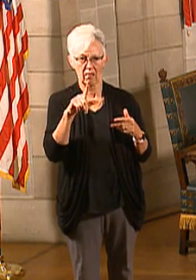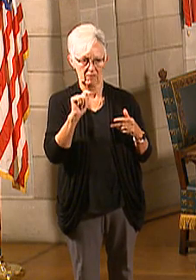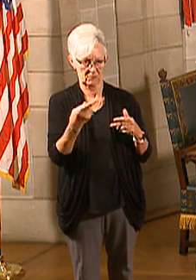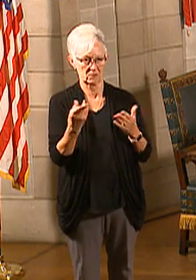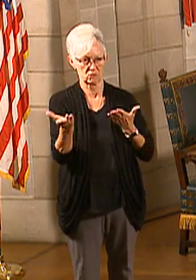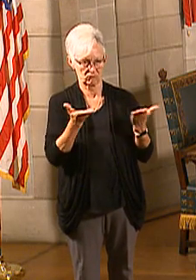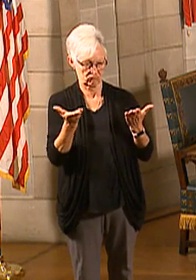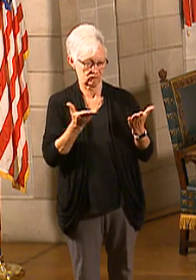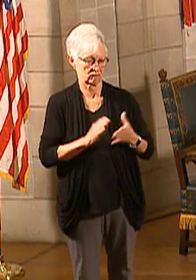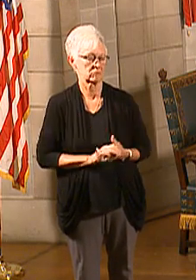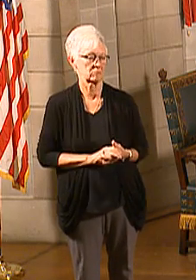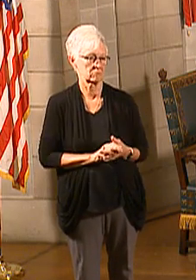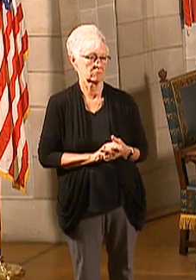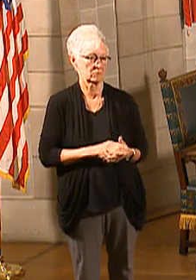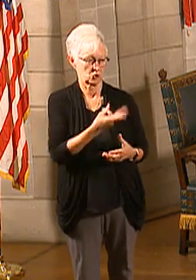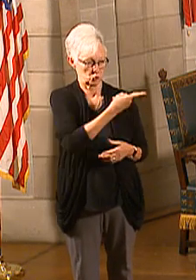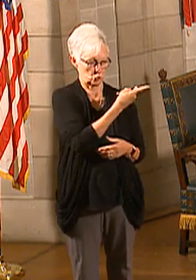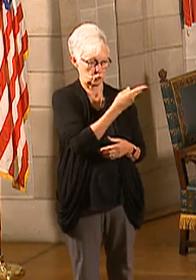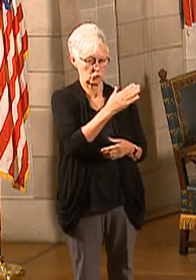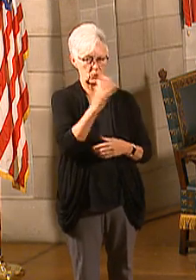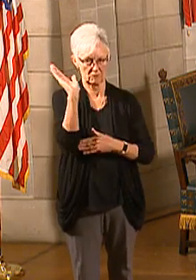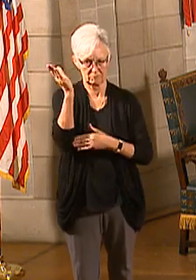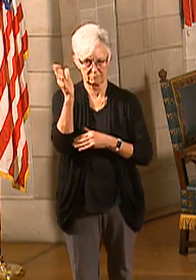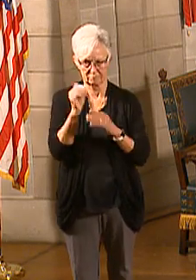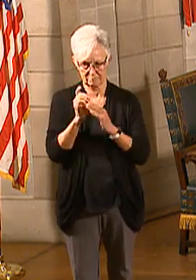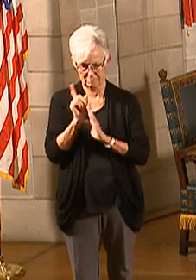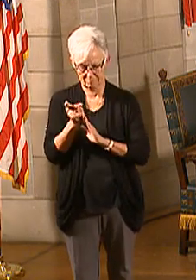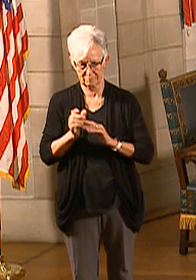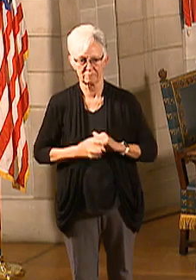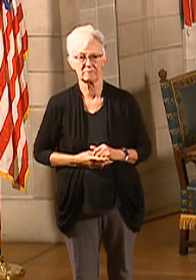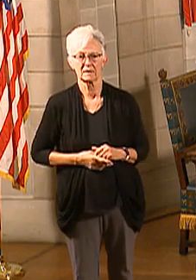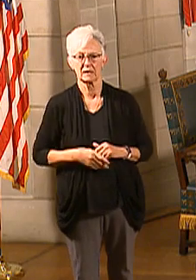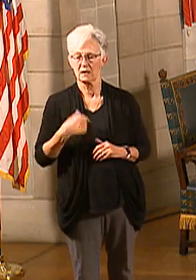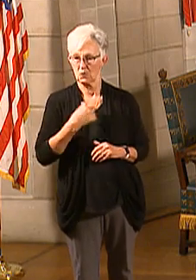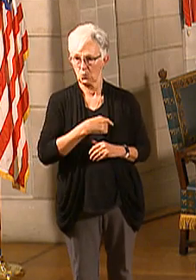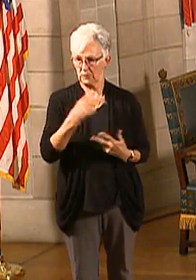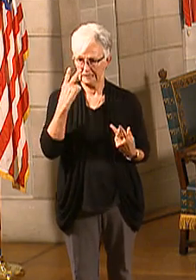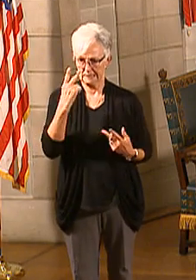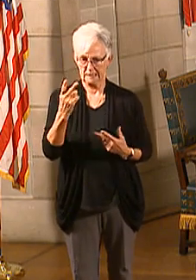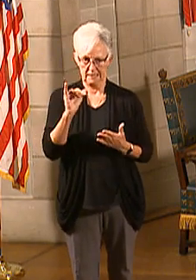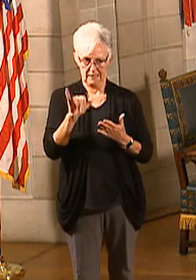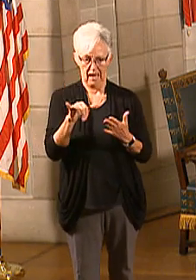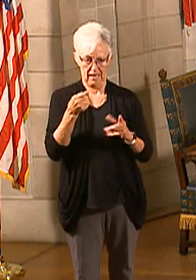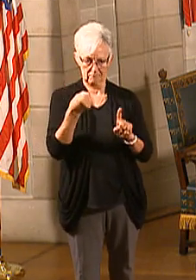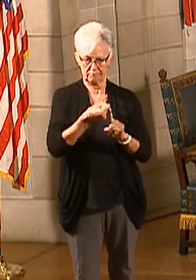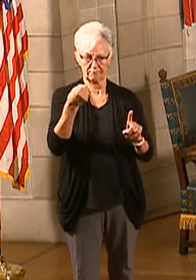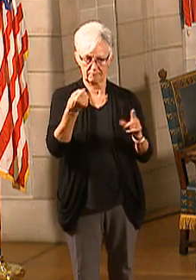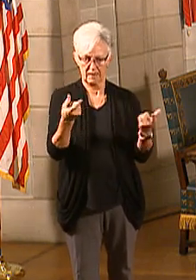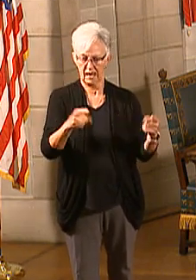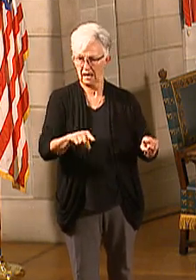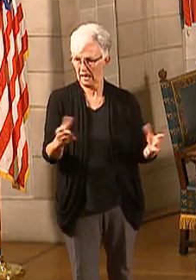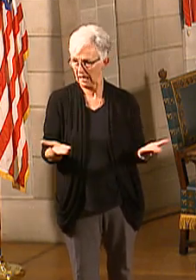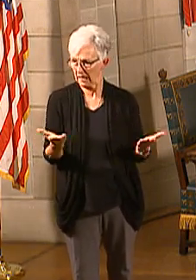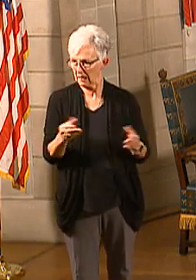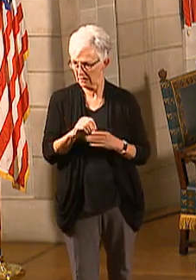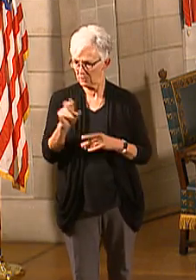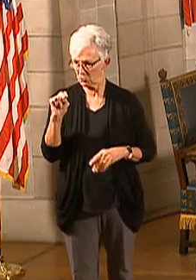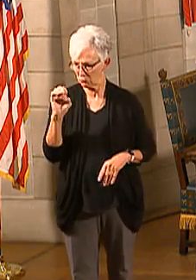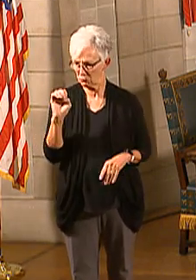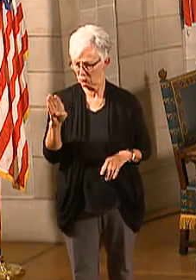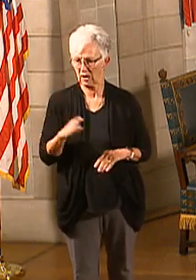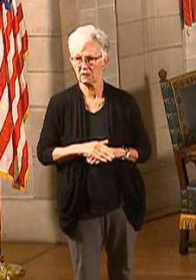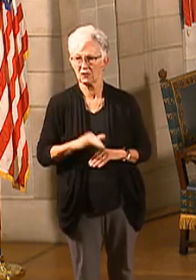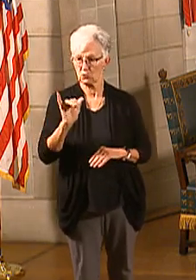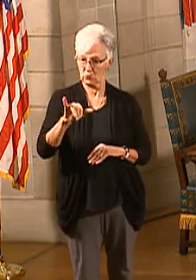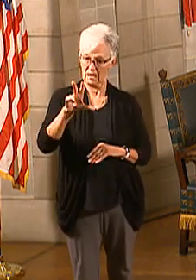moment. We certainly have seen this impact, and that's why the state has taken action. So I mentioned the nearly 30%